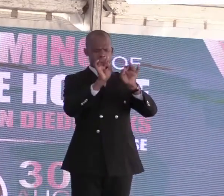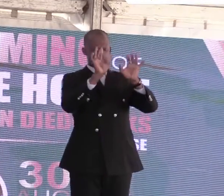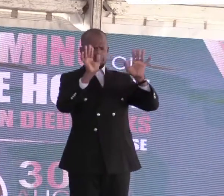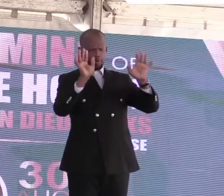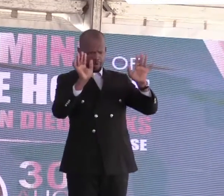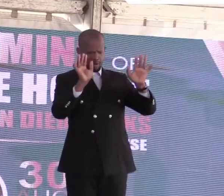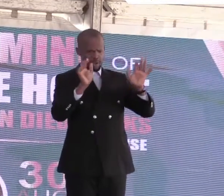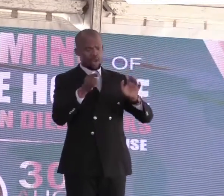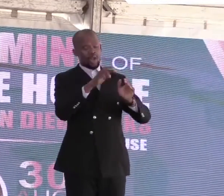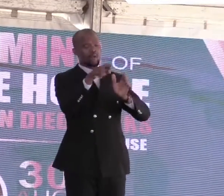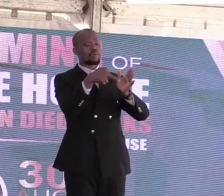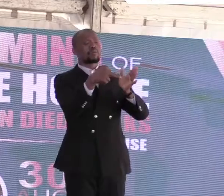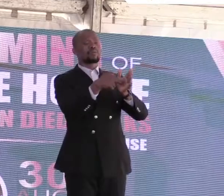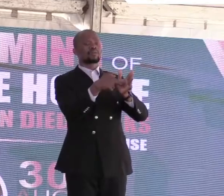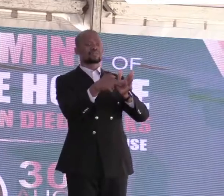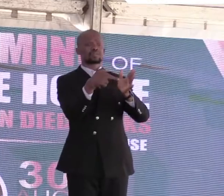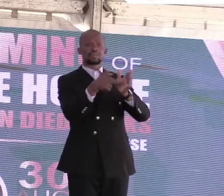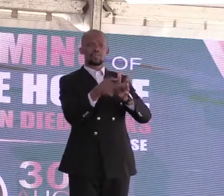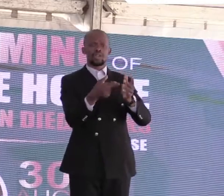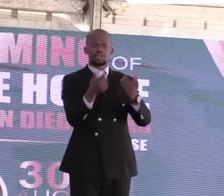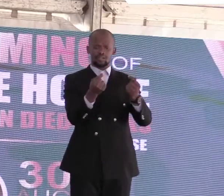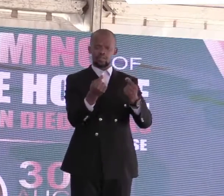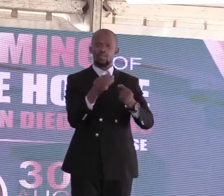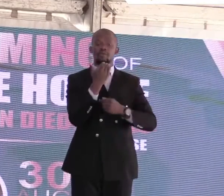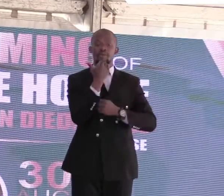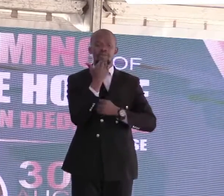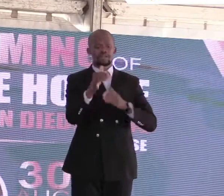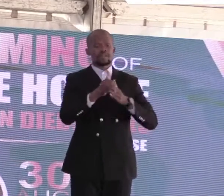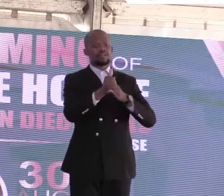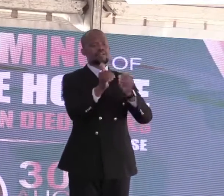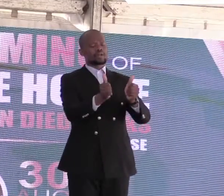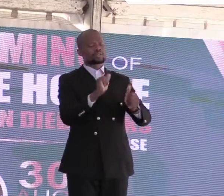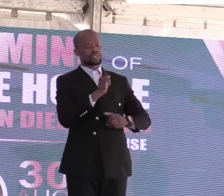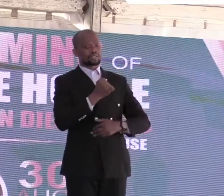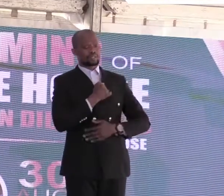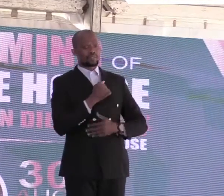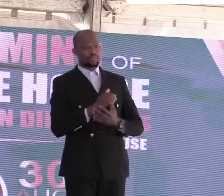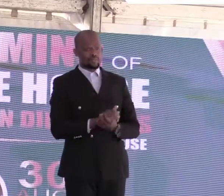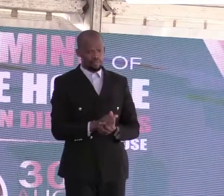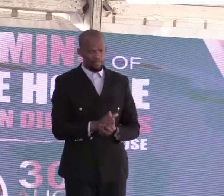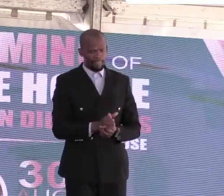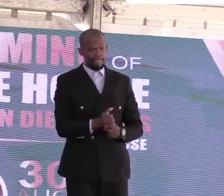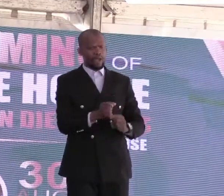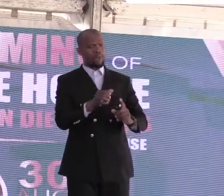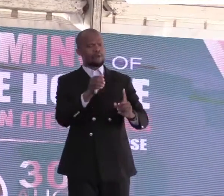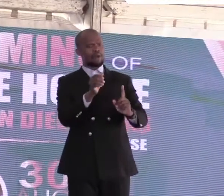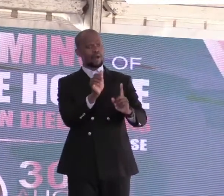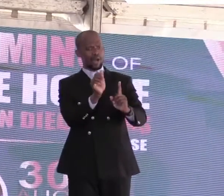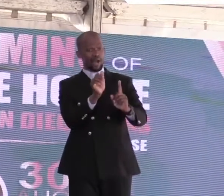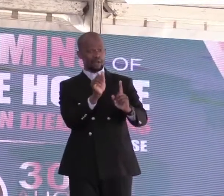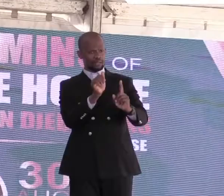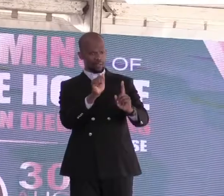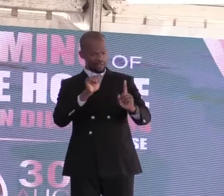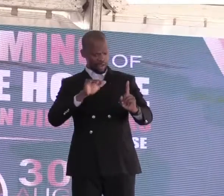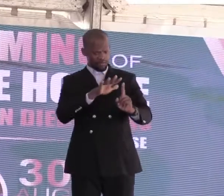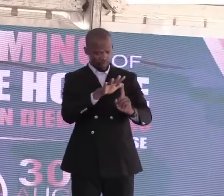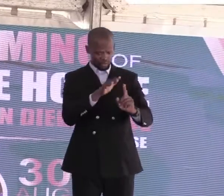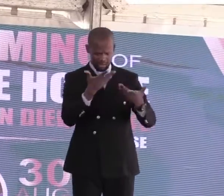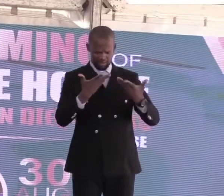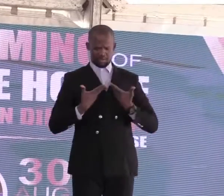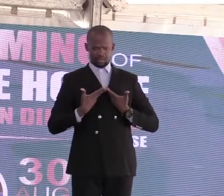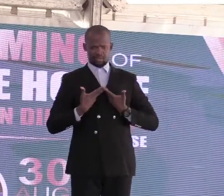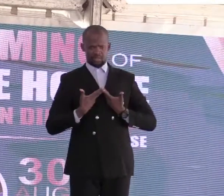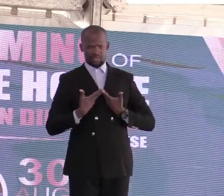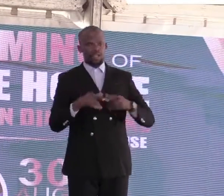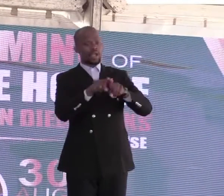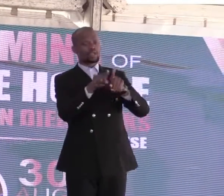on the role played by our leaders, who should influence all of us to emulate their values